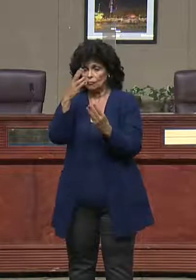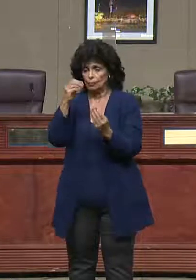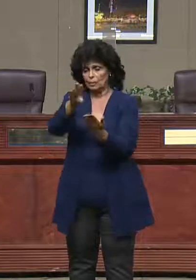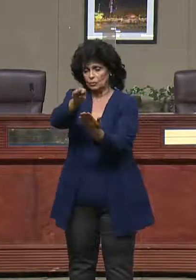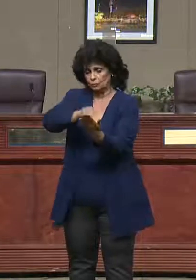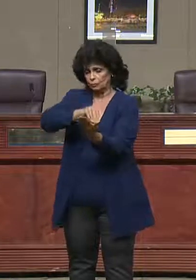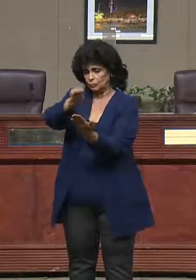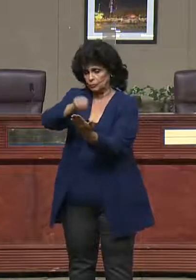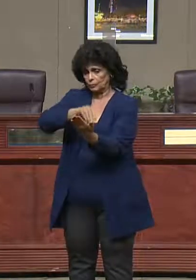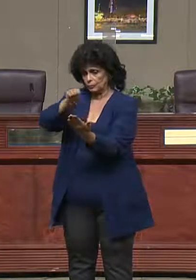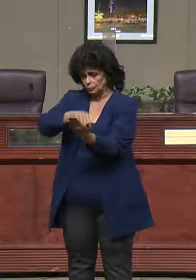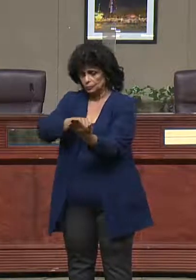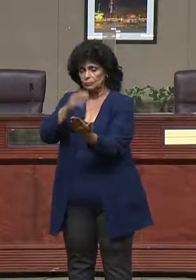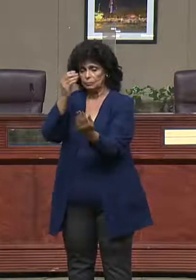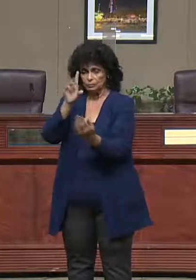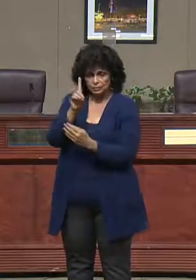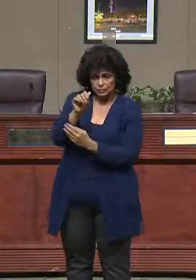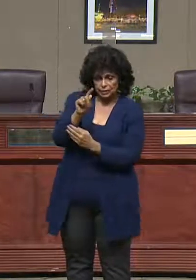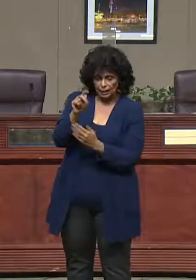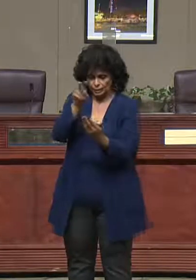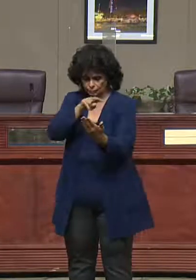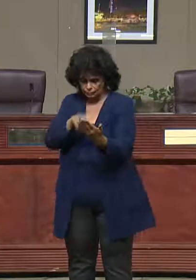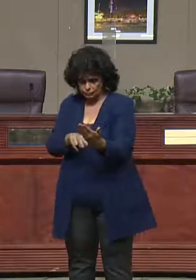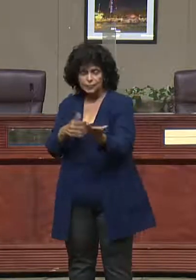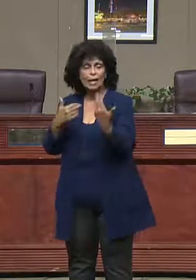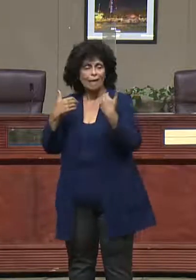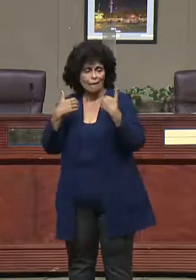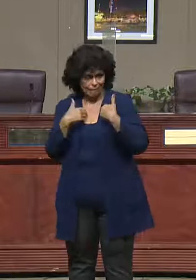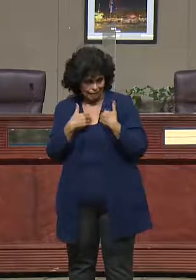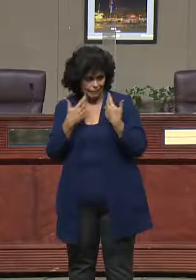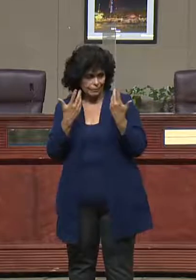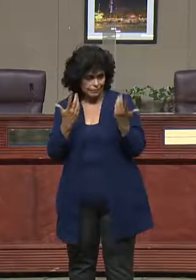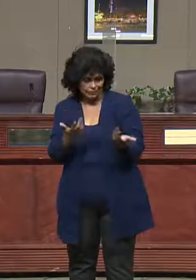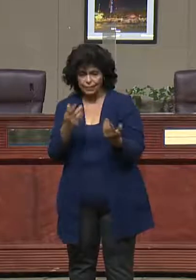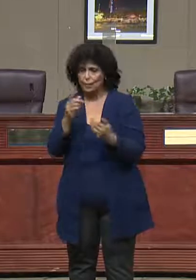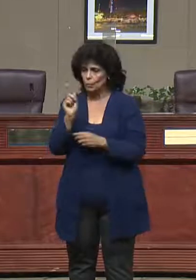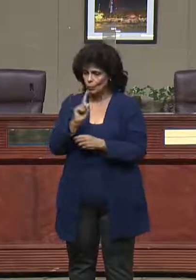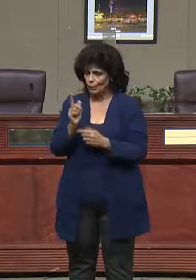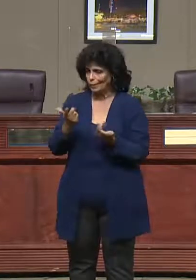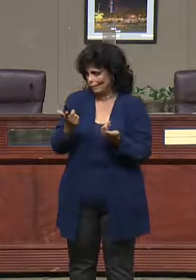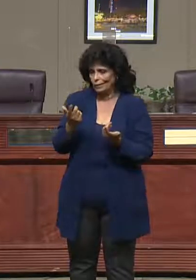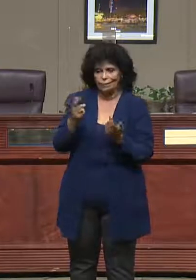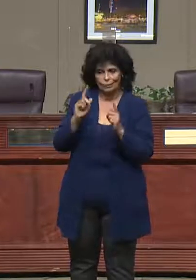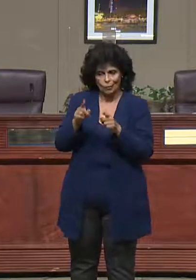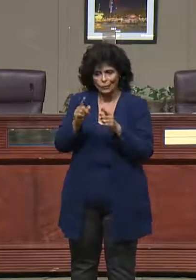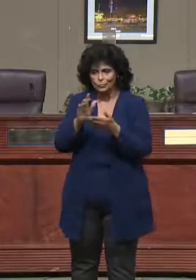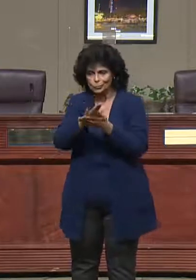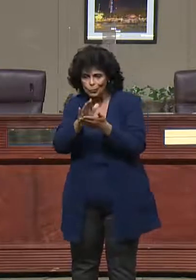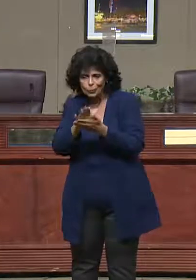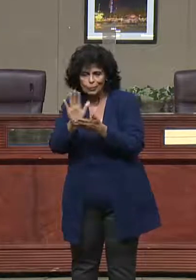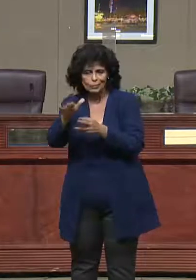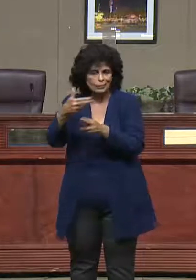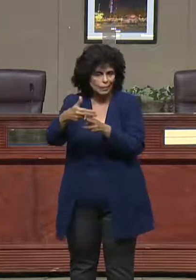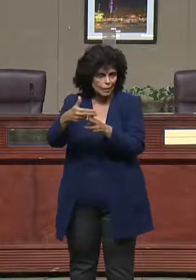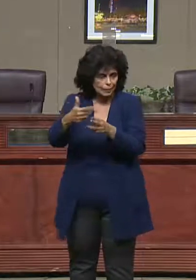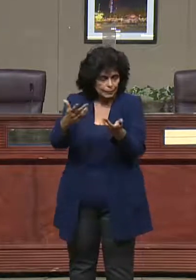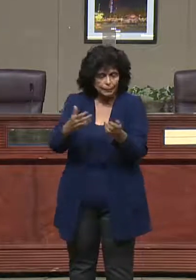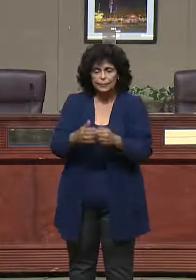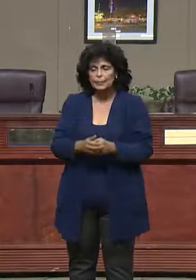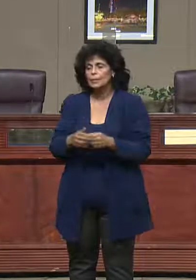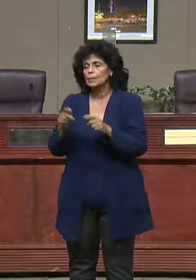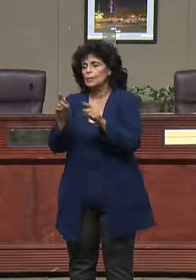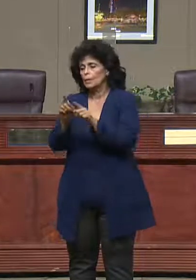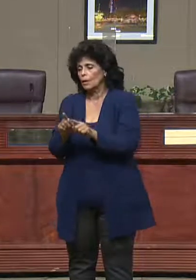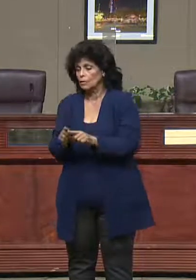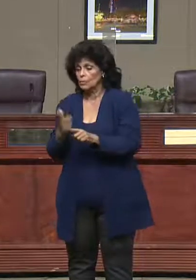are. But we also, through trace investigation and contact, we know, and we also, remember, have 10